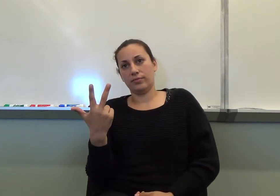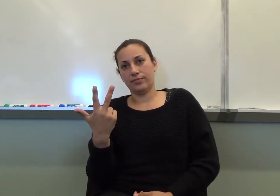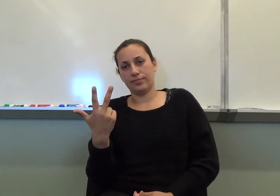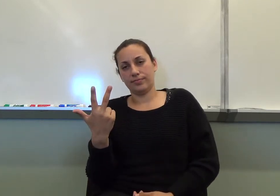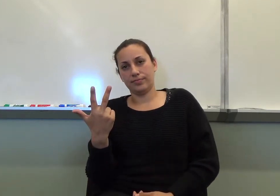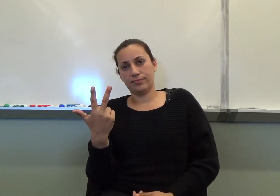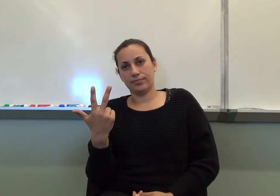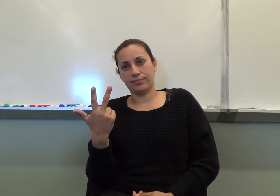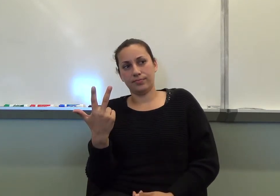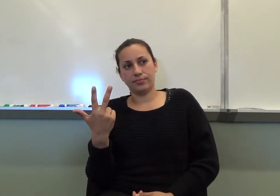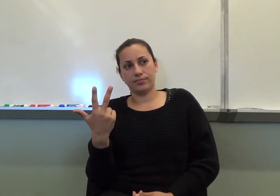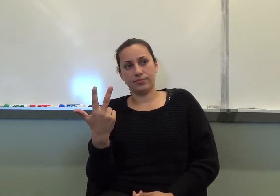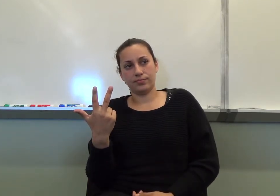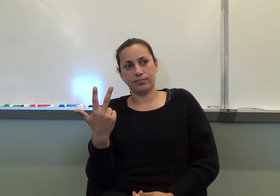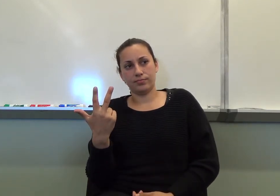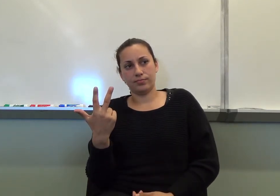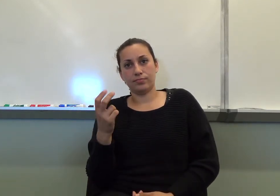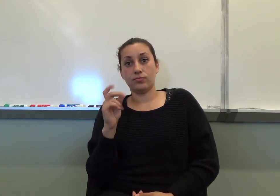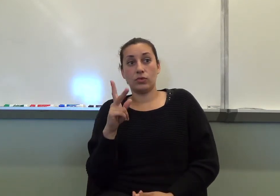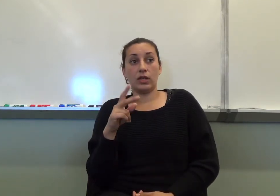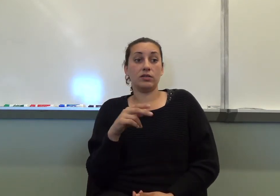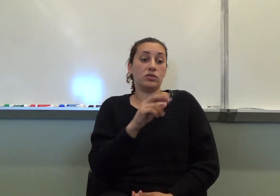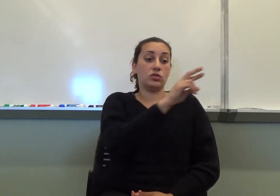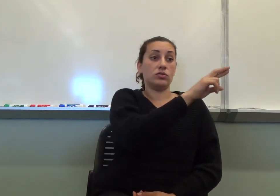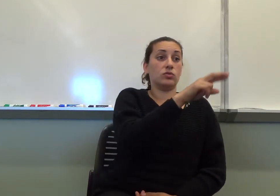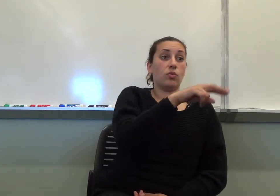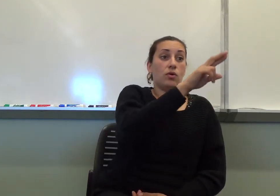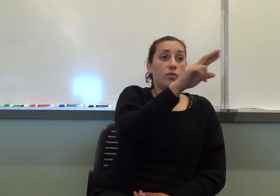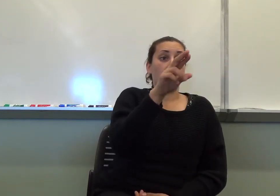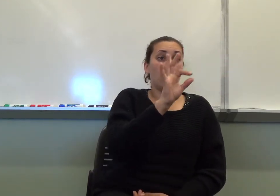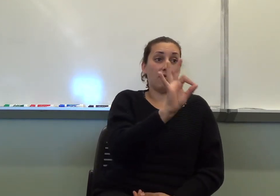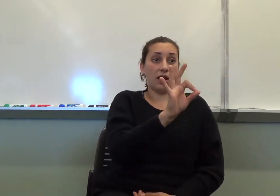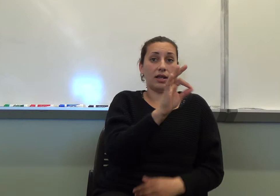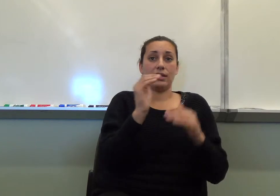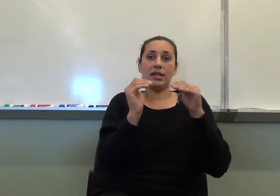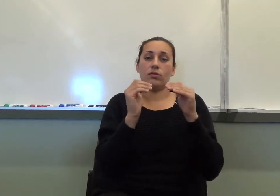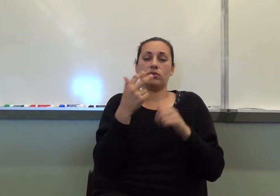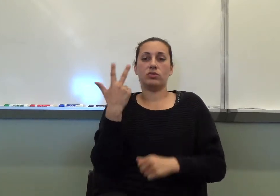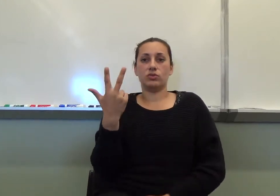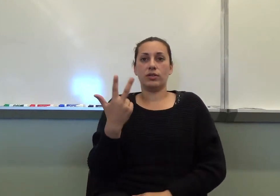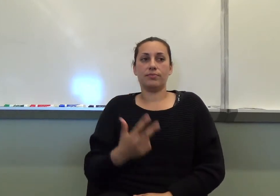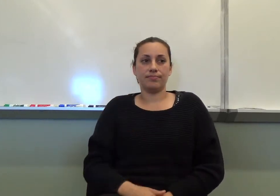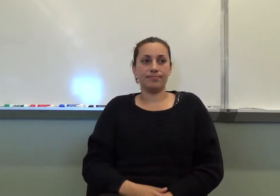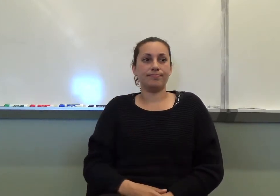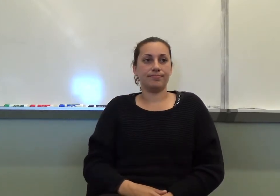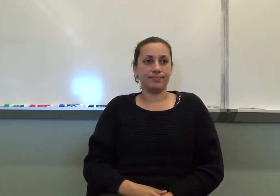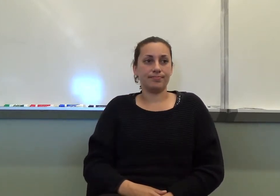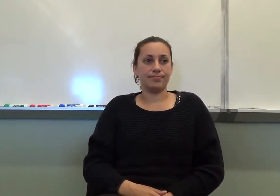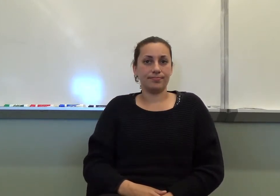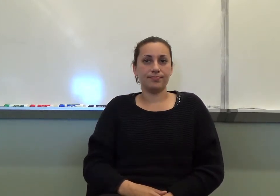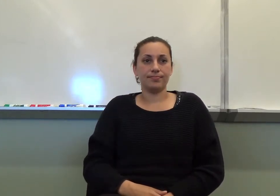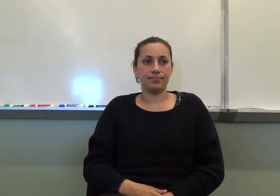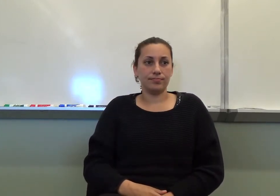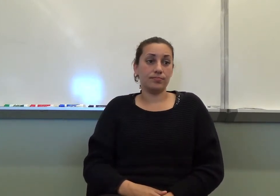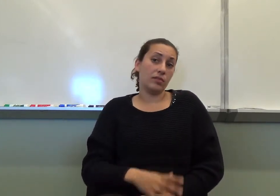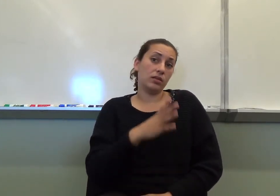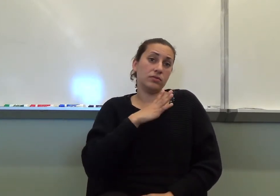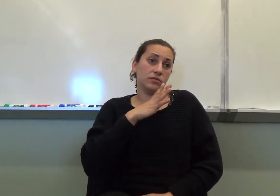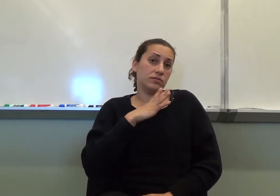Okay, so we say the square root of 9 is 3. That's how that would be read in terms of English. Well, that's fine. I mean, when you've